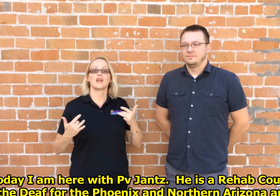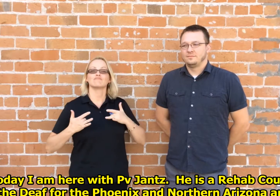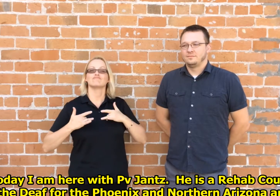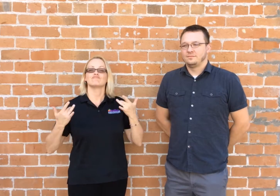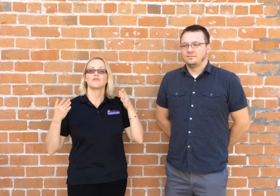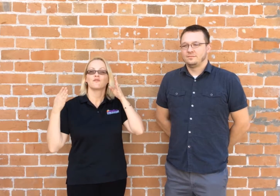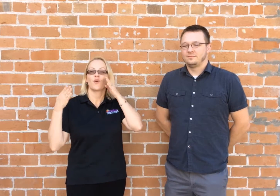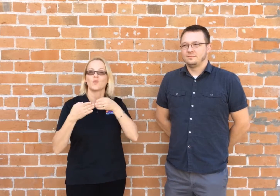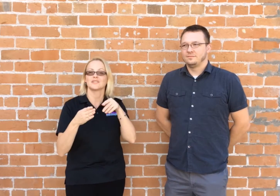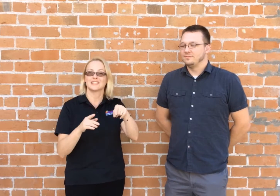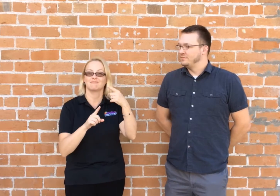areas.